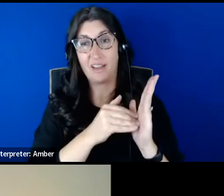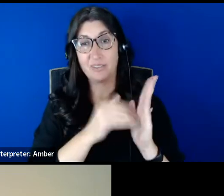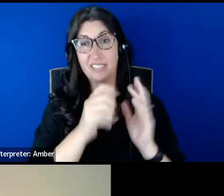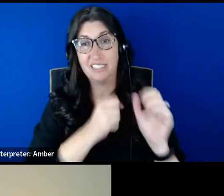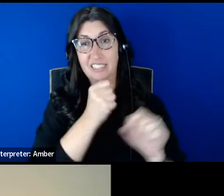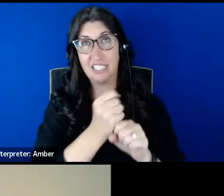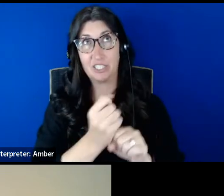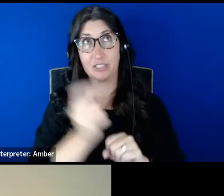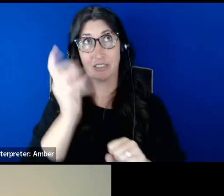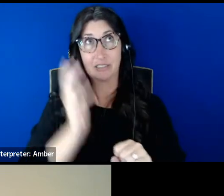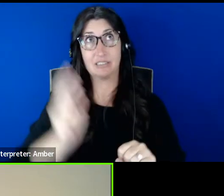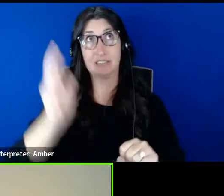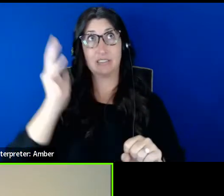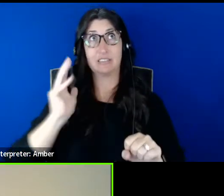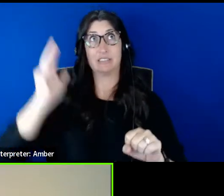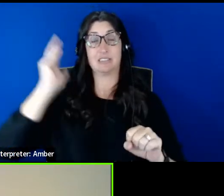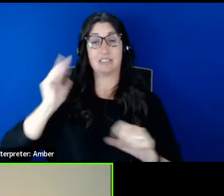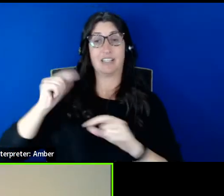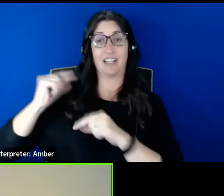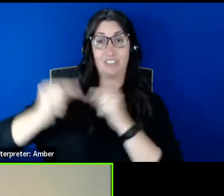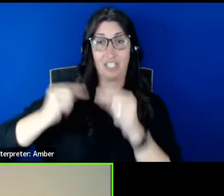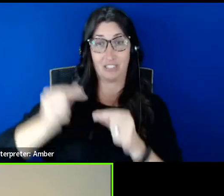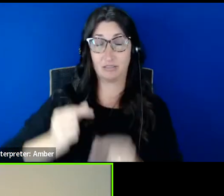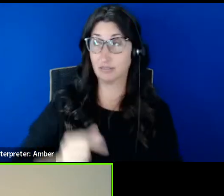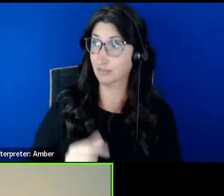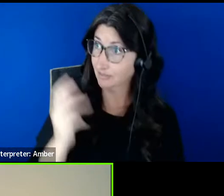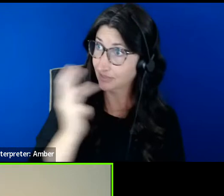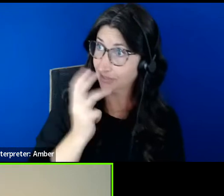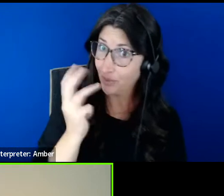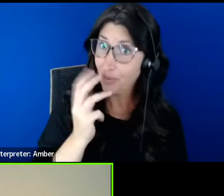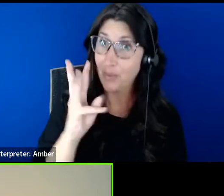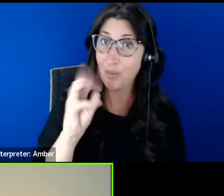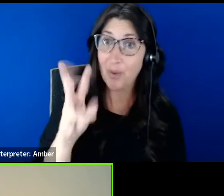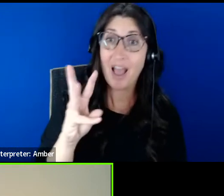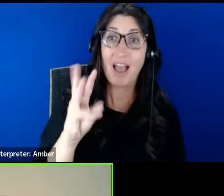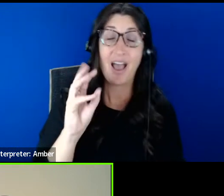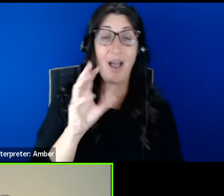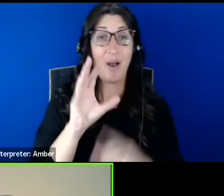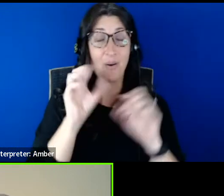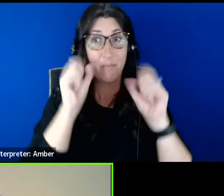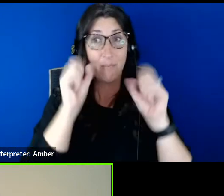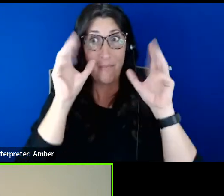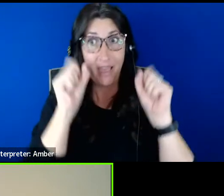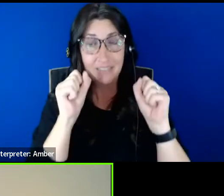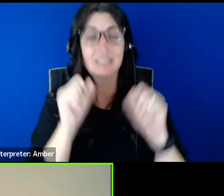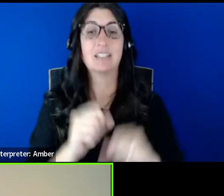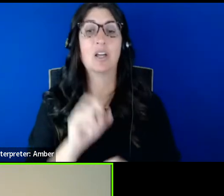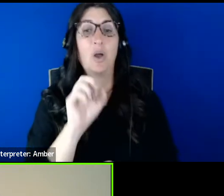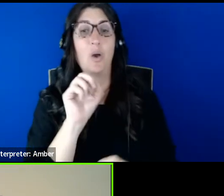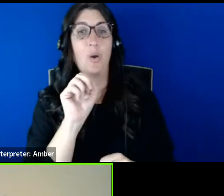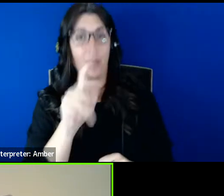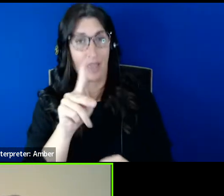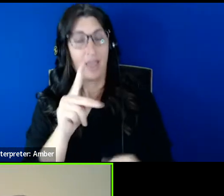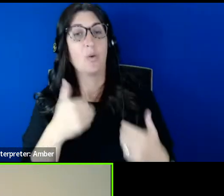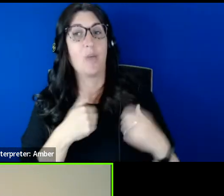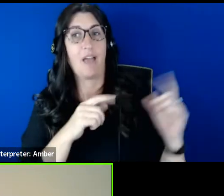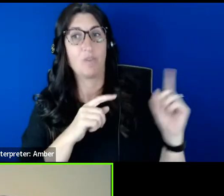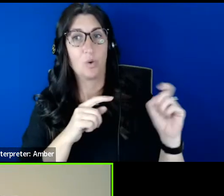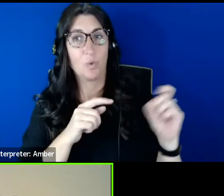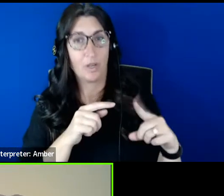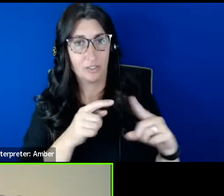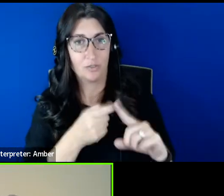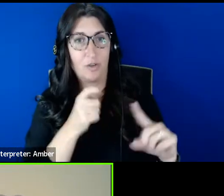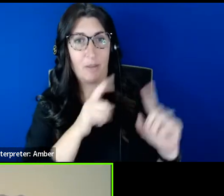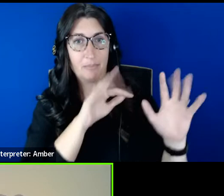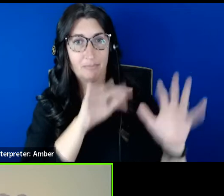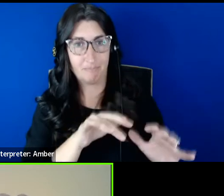genealogy. Yeah. Wow. I mean, that's just amazing. All right. We do have a question from the stream here. And